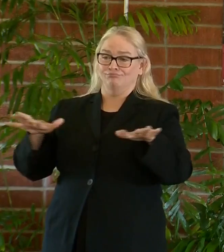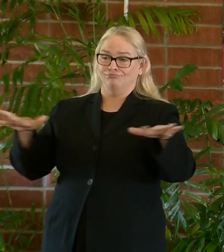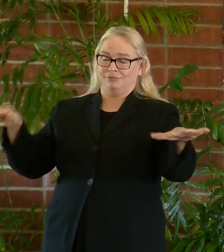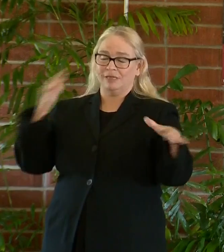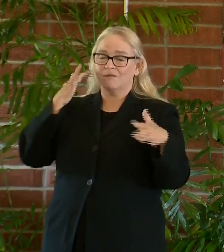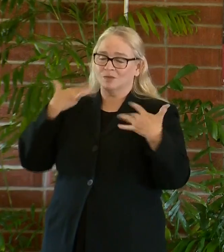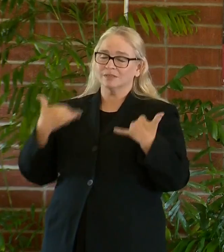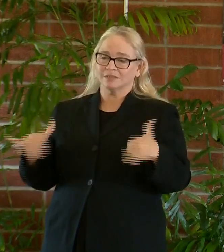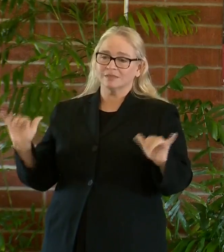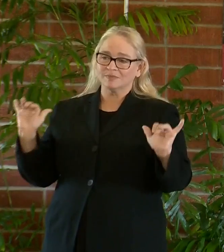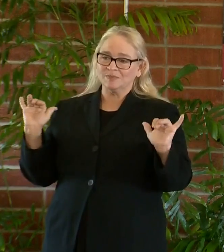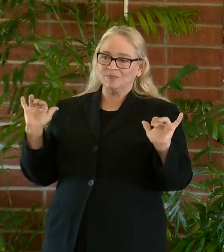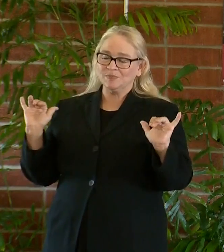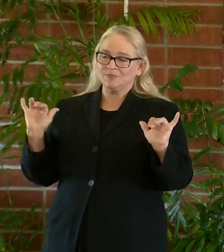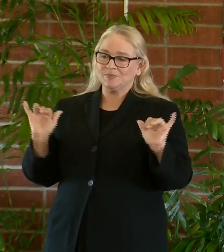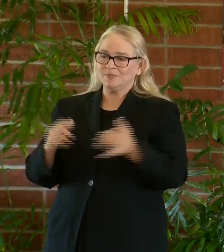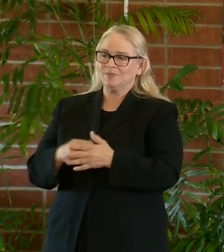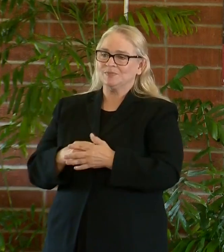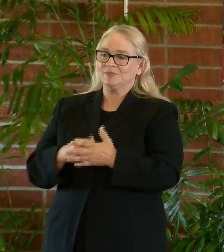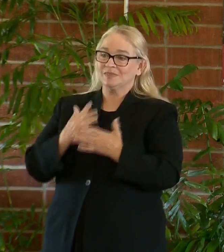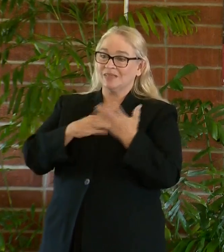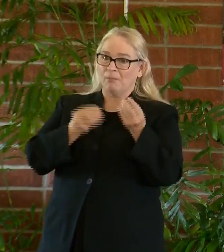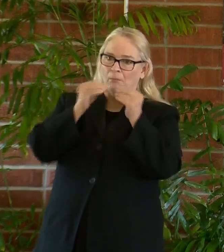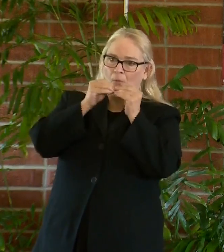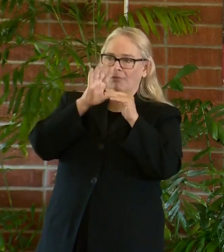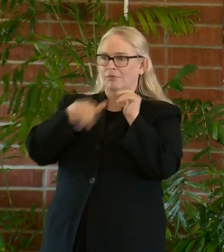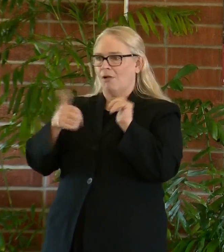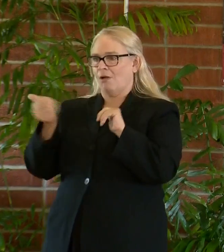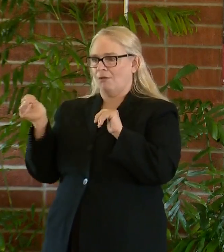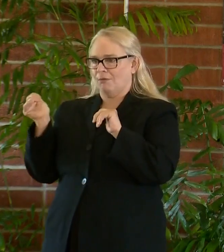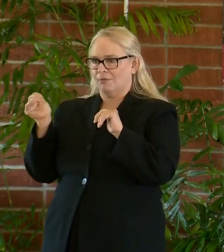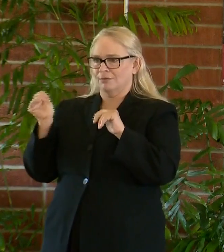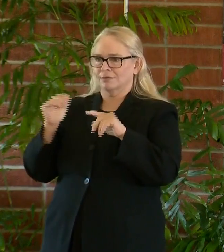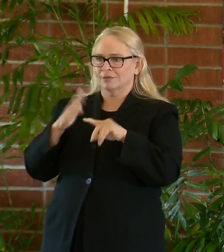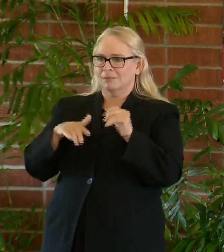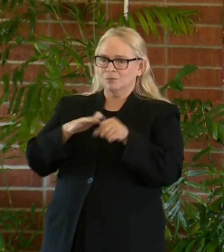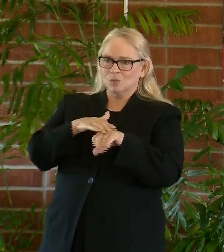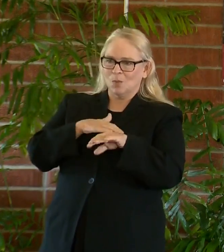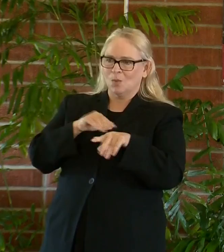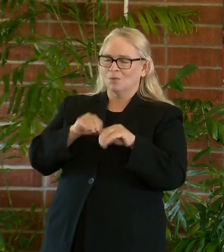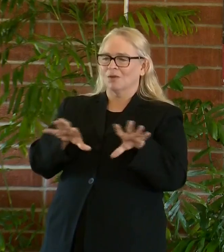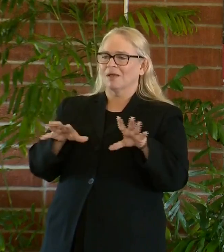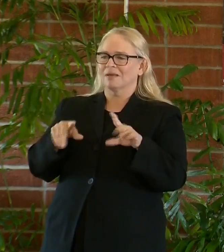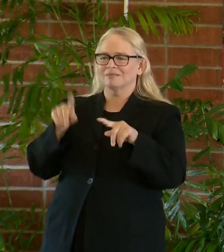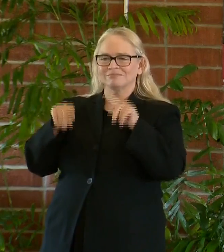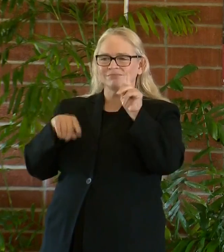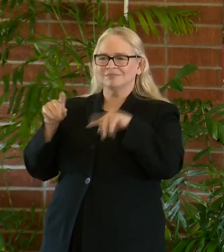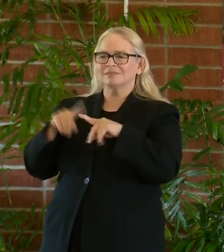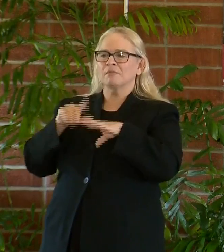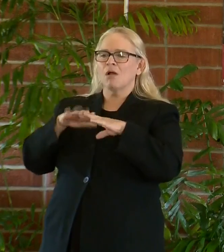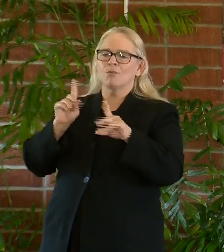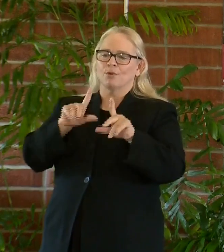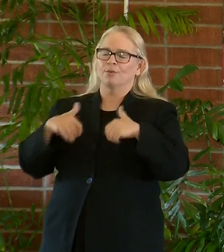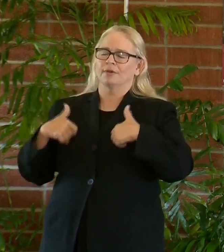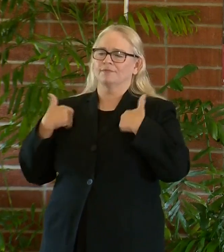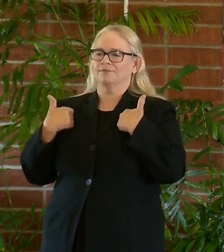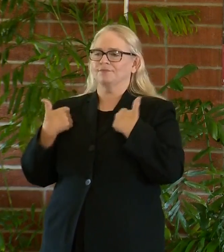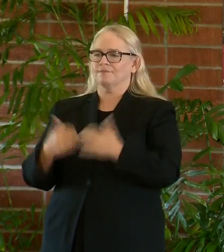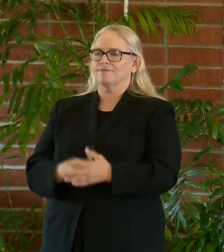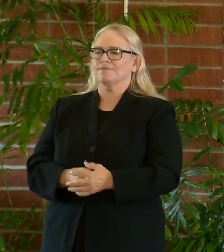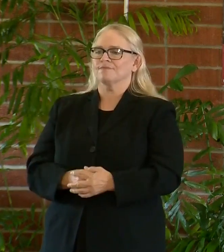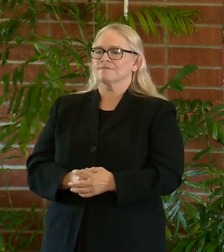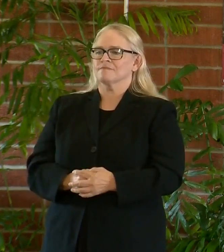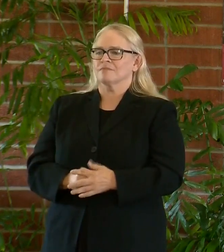not evenly. It is disproportionately impacting certain communities and certain parts of the state, but it also